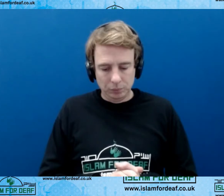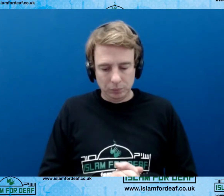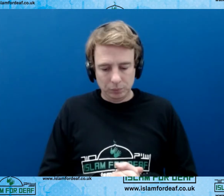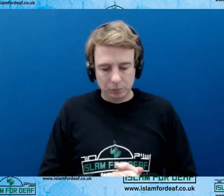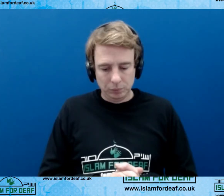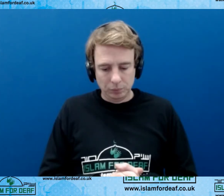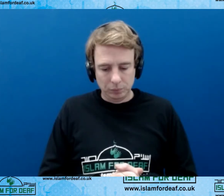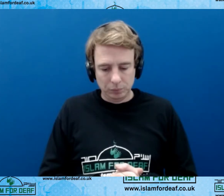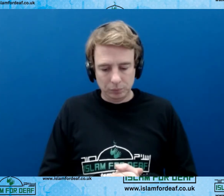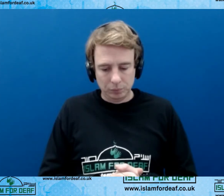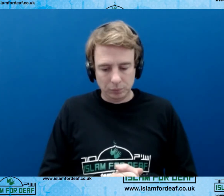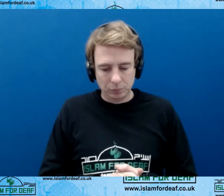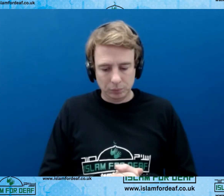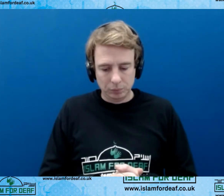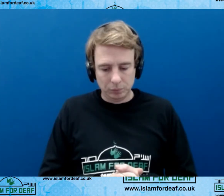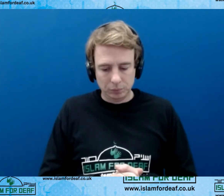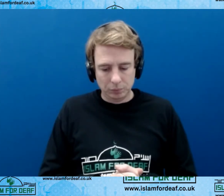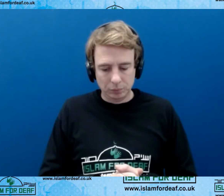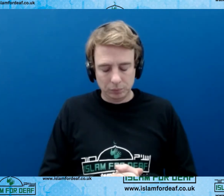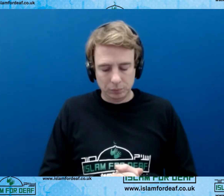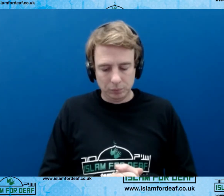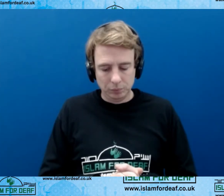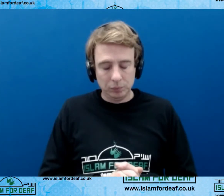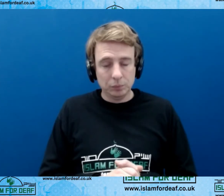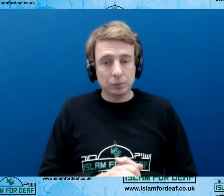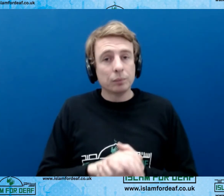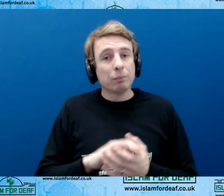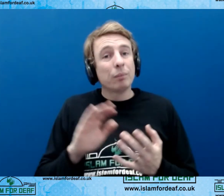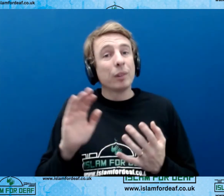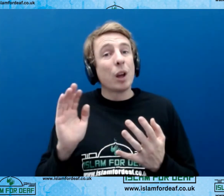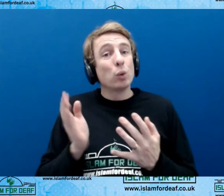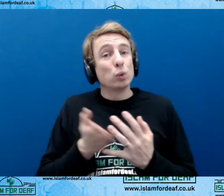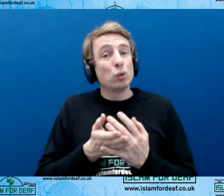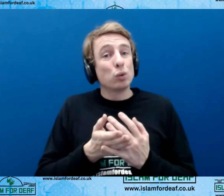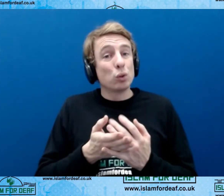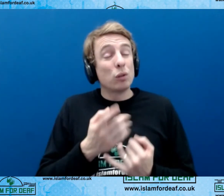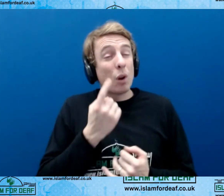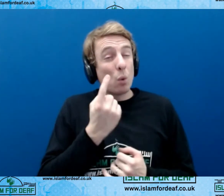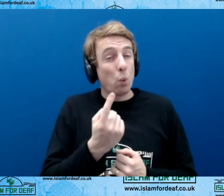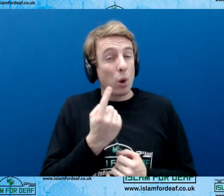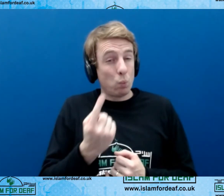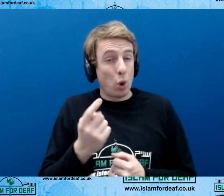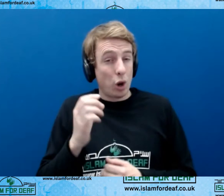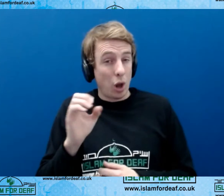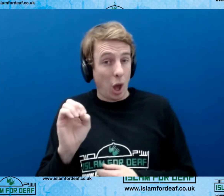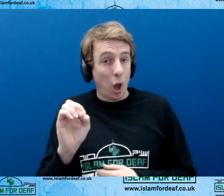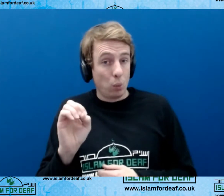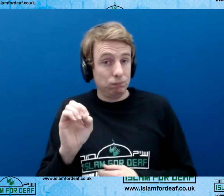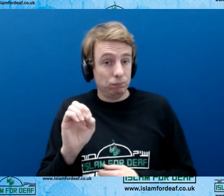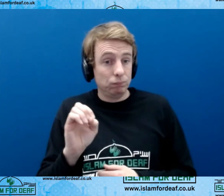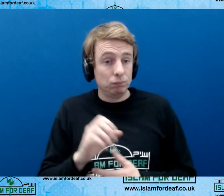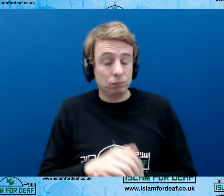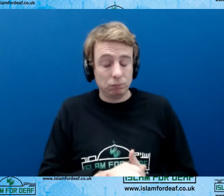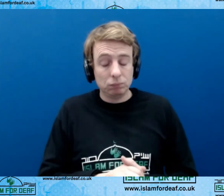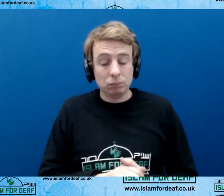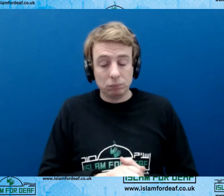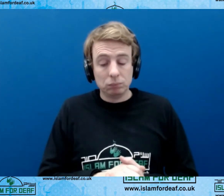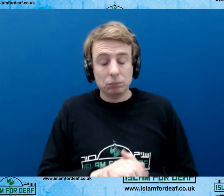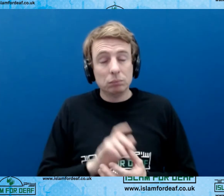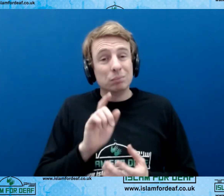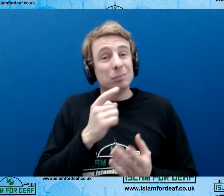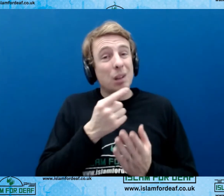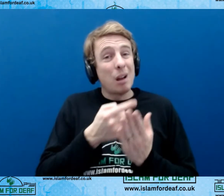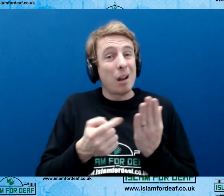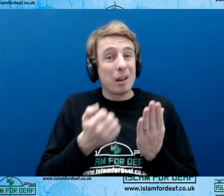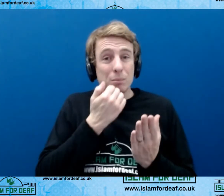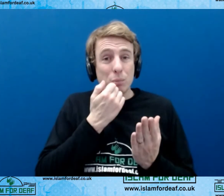And the first verse in this chapter, chapter 110, is when there comes the help of Allah to you, O Muhammad, and the